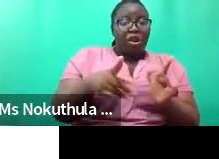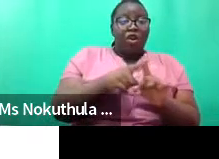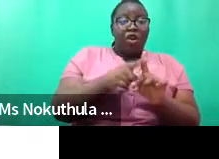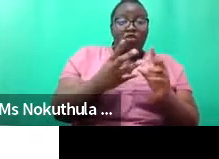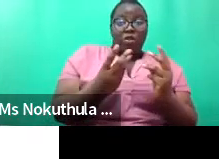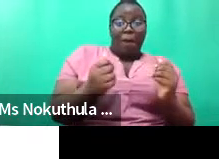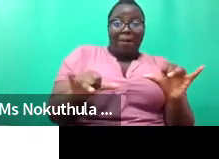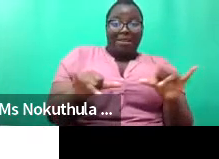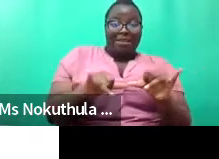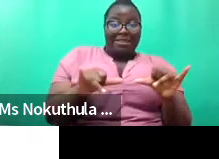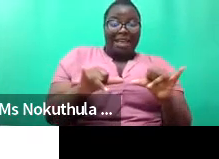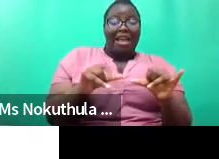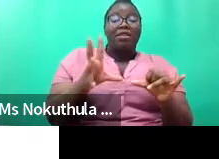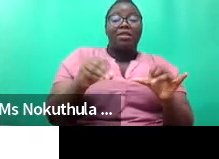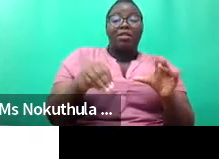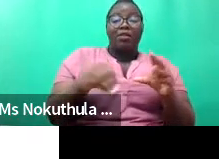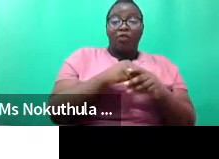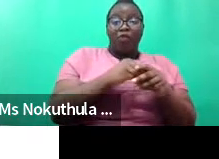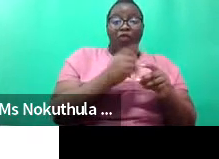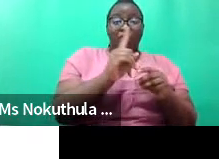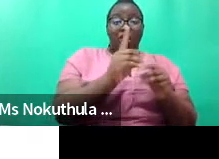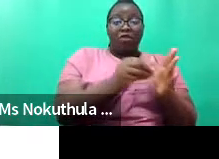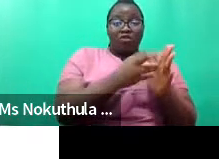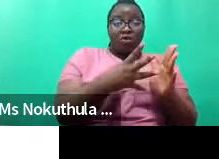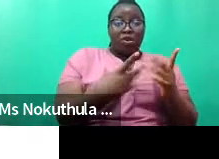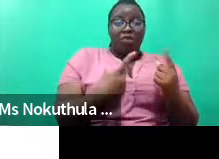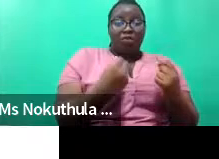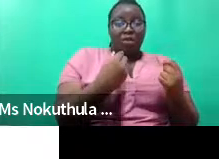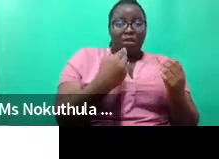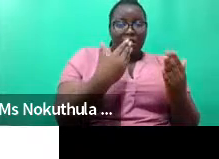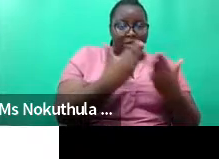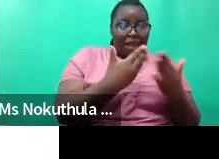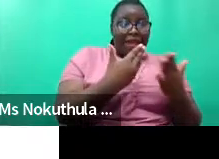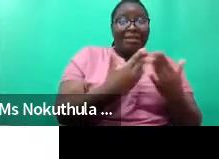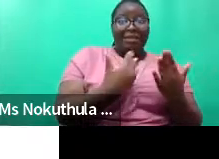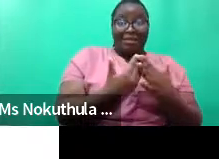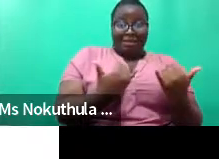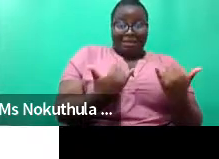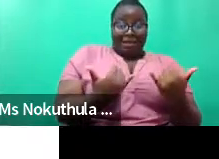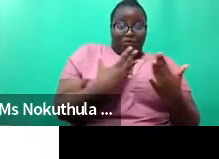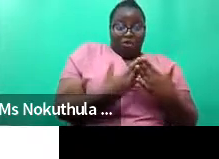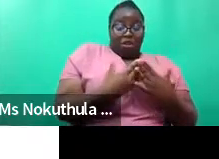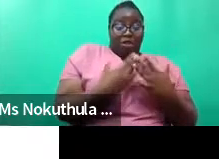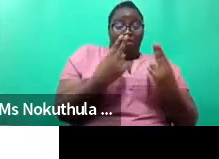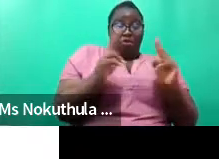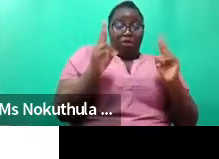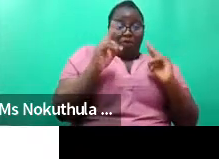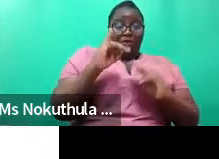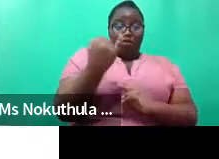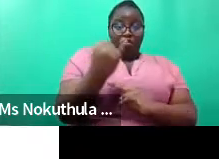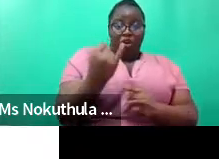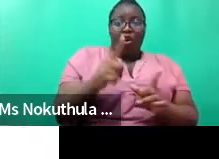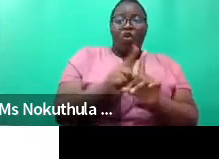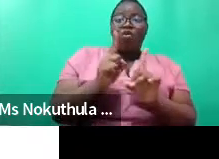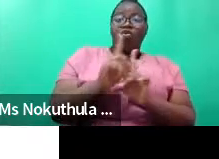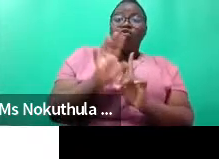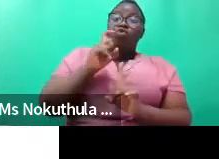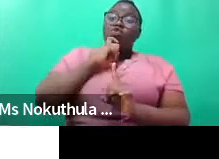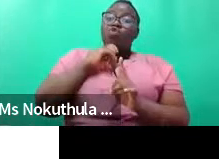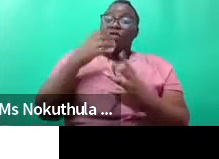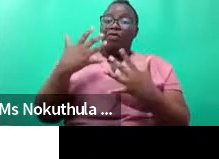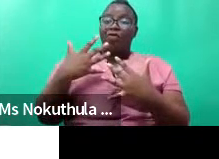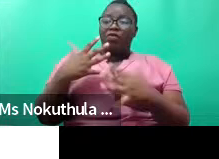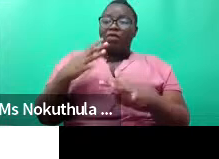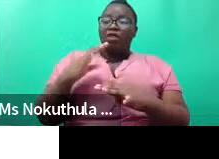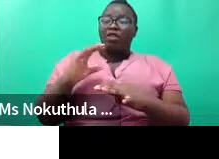students that are currently studying at UJ and that have used UJ online counseling